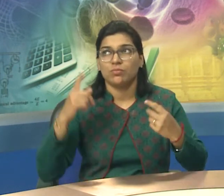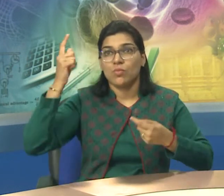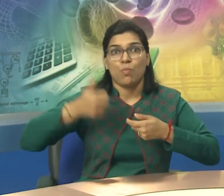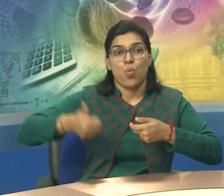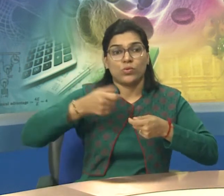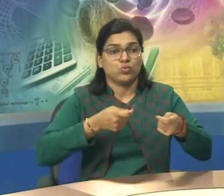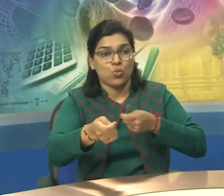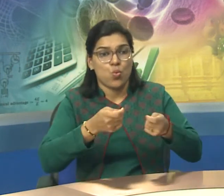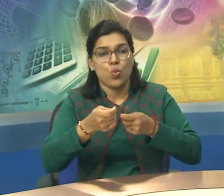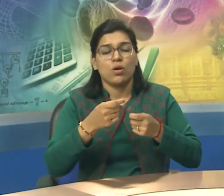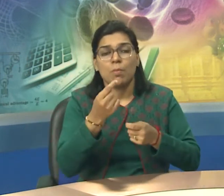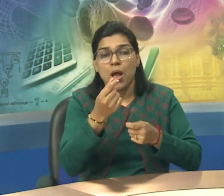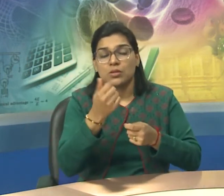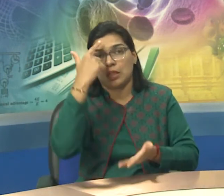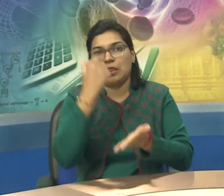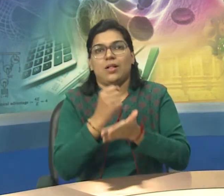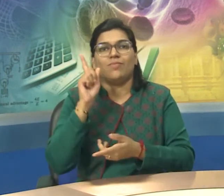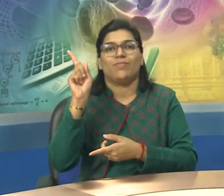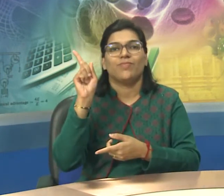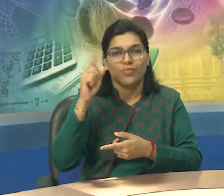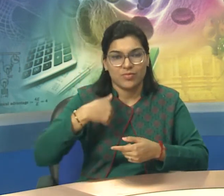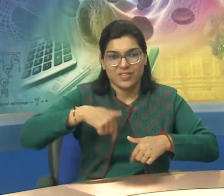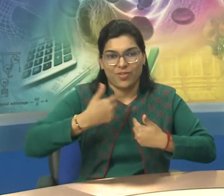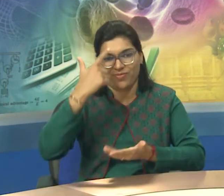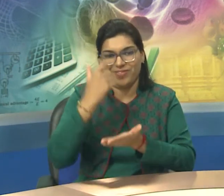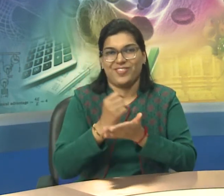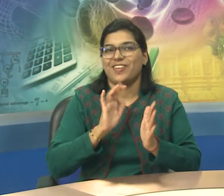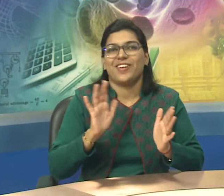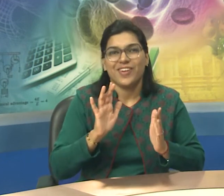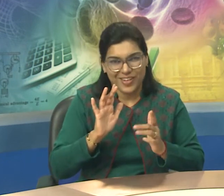is always in a fix to decide